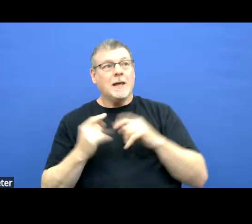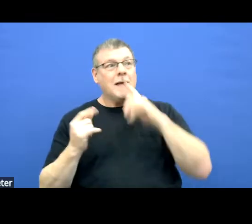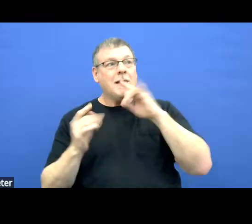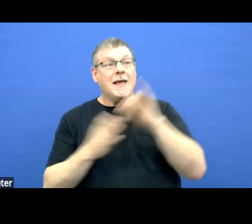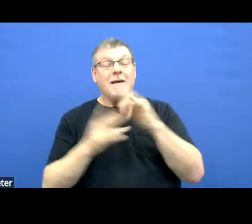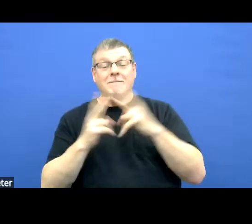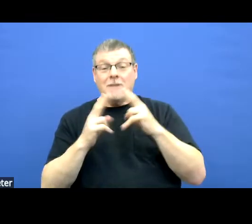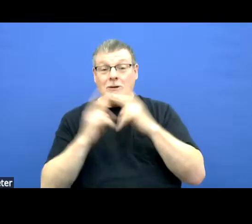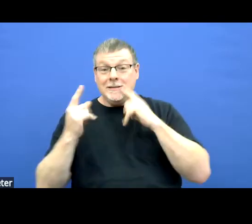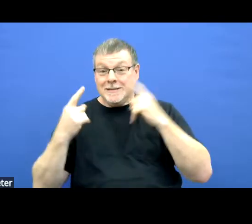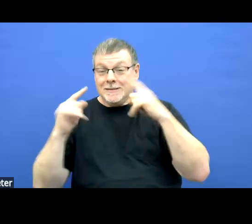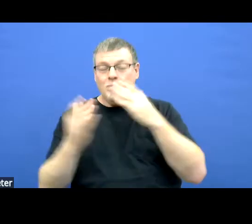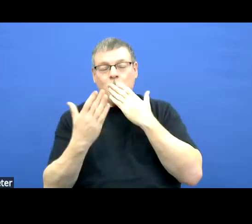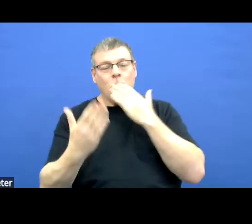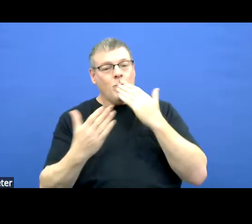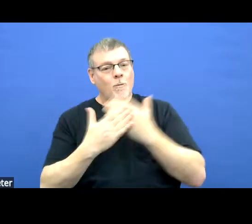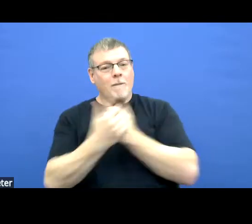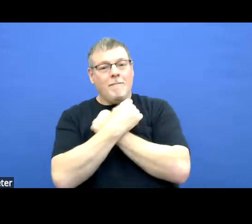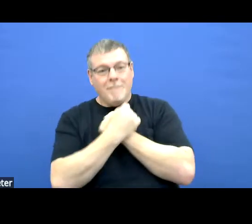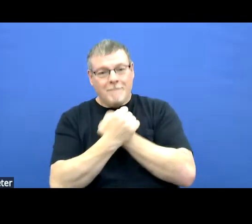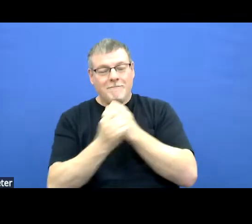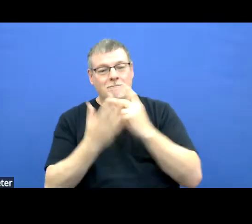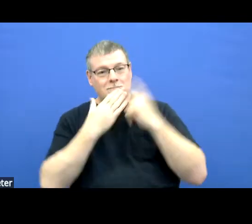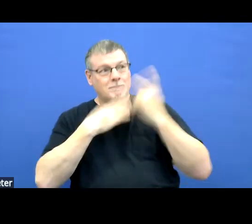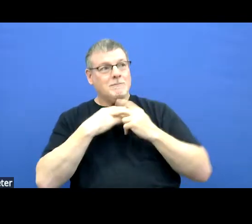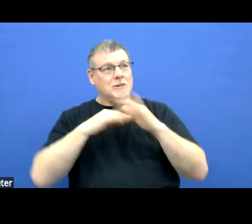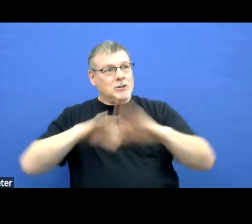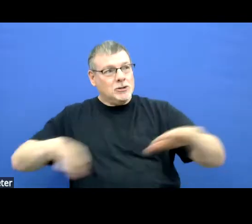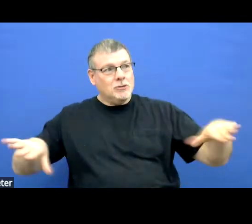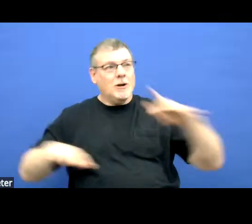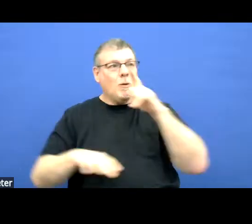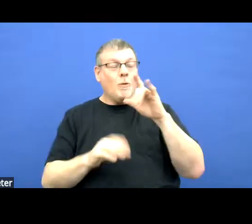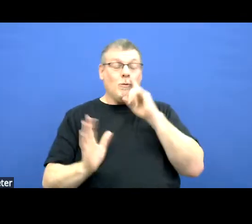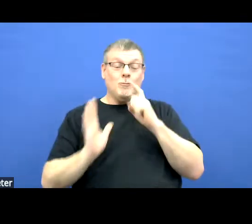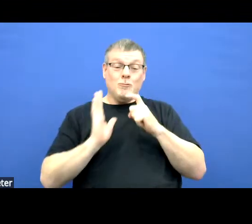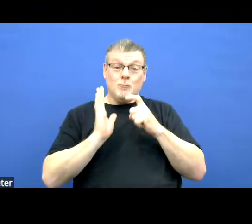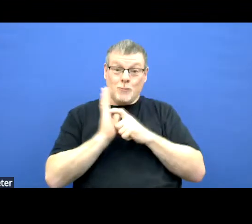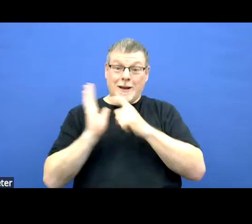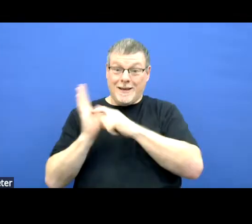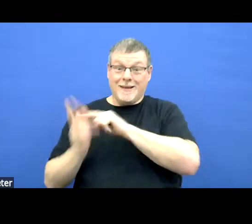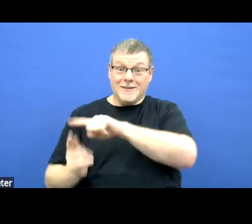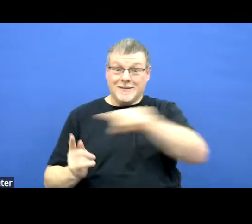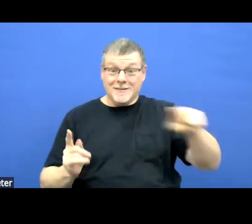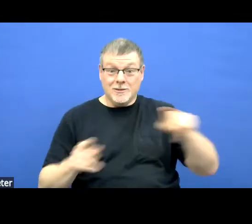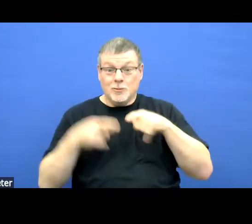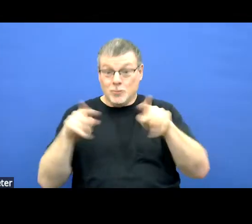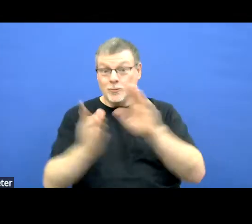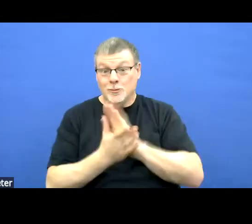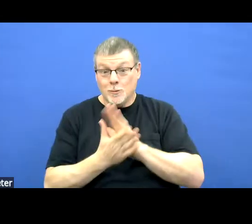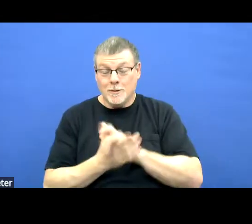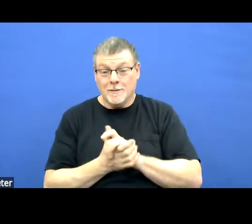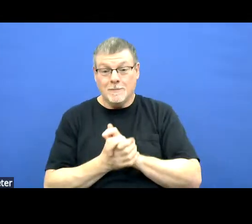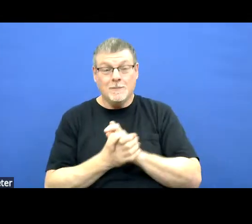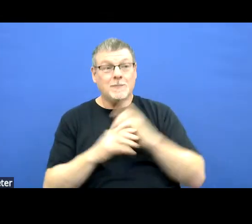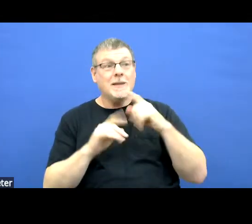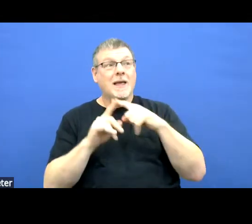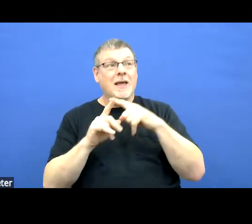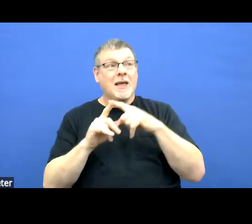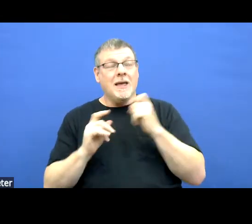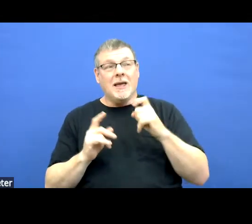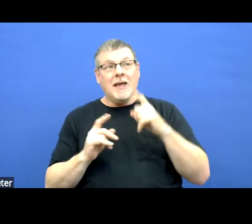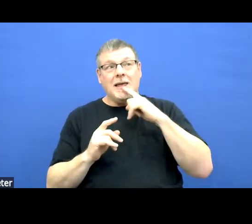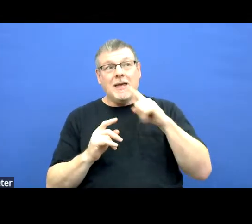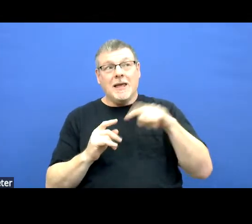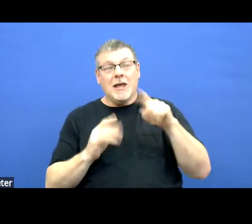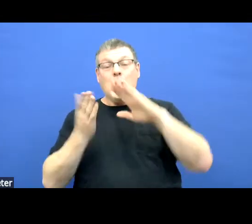successful, well-loved, and compassionate children who have been recognized by their school. To quote from her nomination,